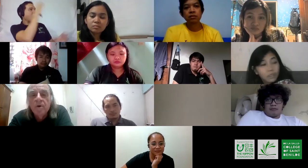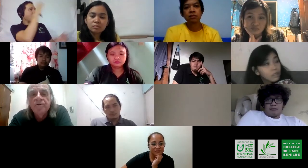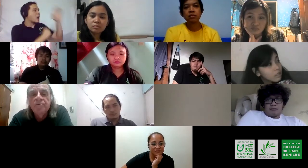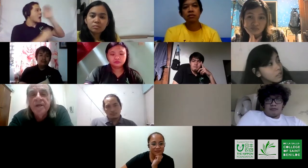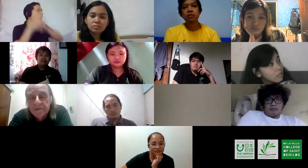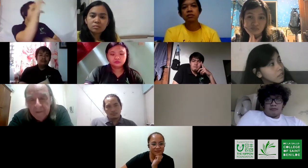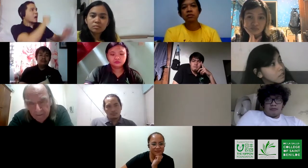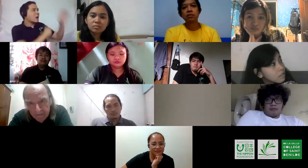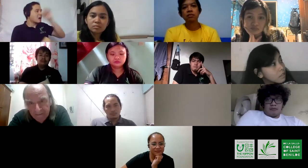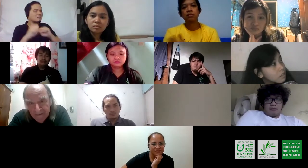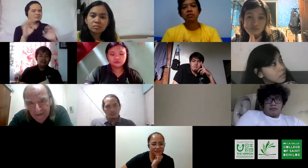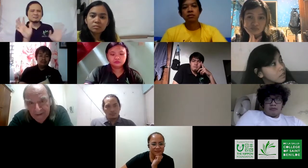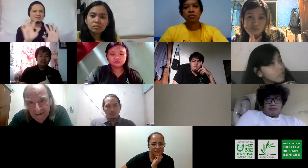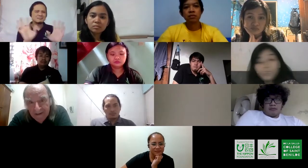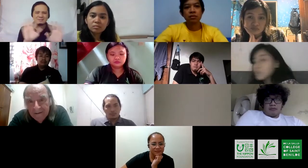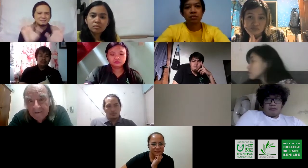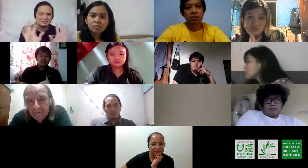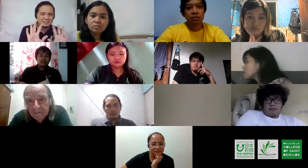it. You want to teach them.